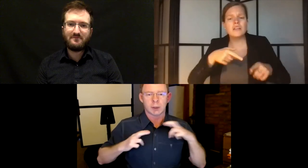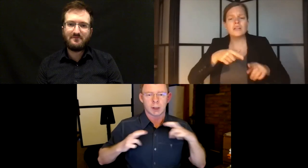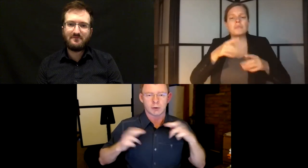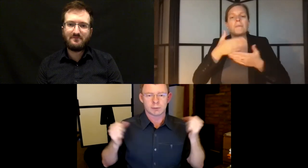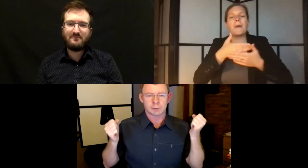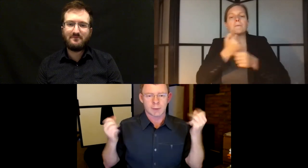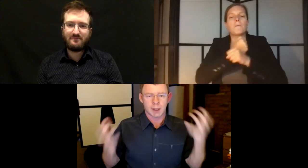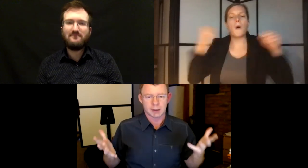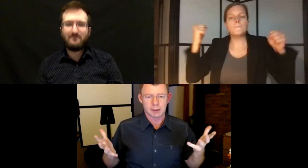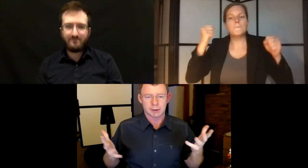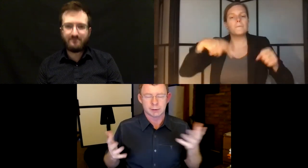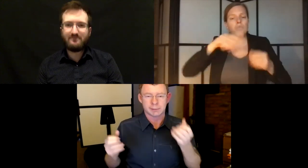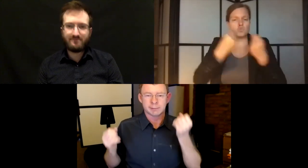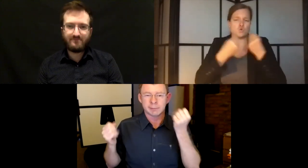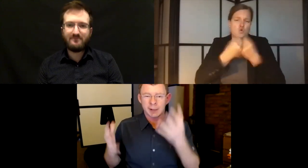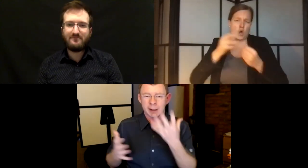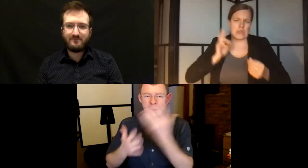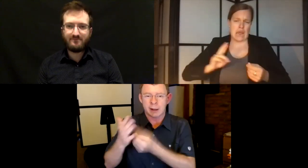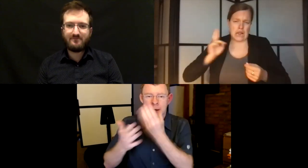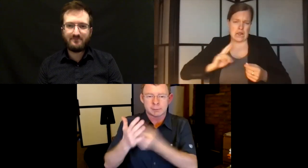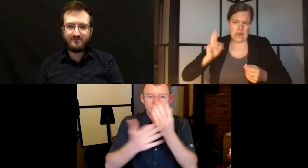a lot of baby boomers have retired.